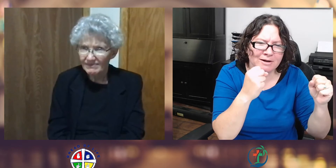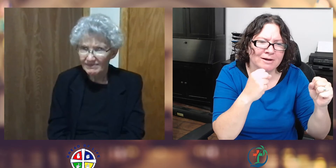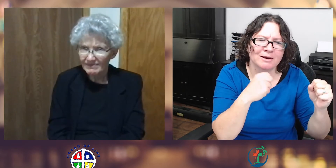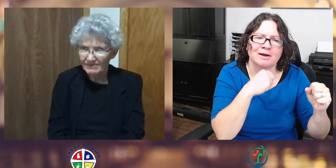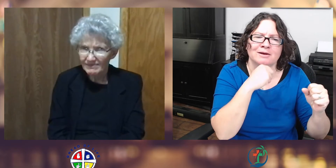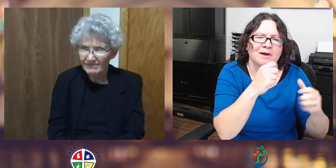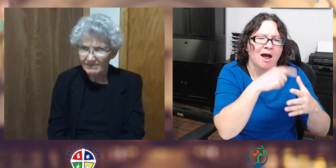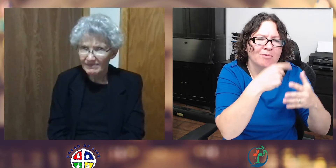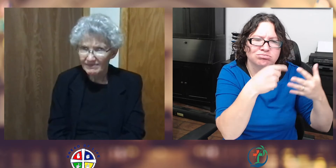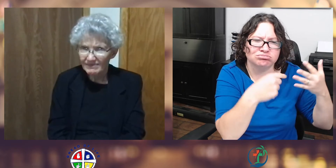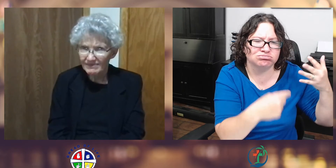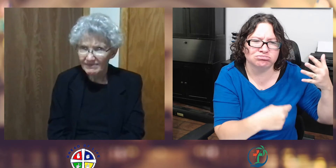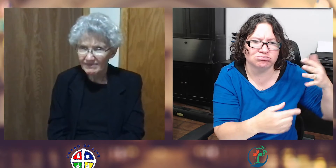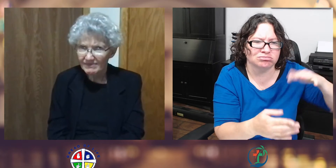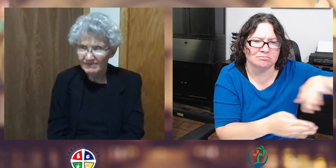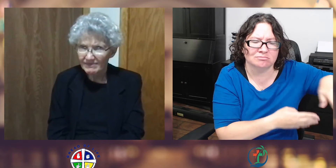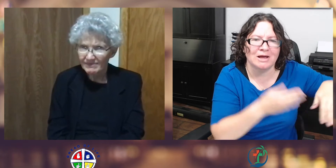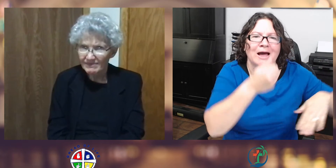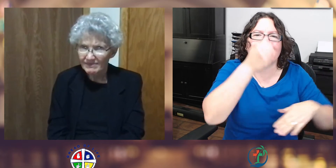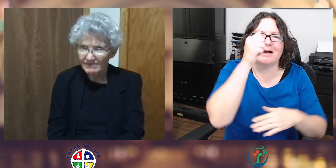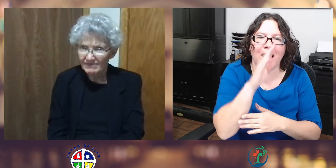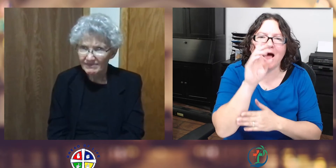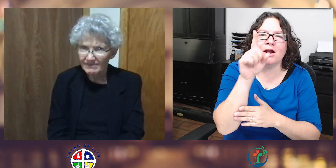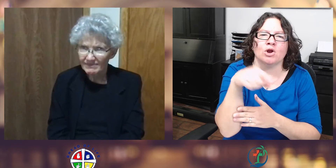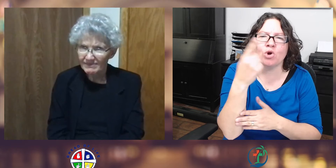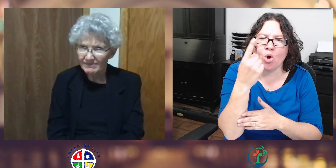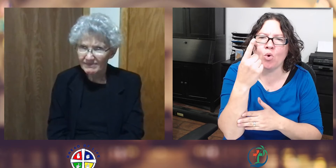Matthew. Who's Thomas?